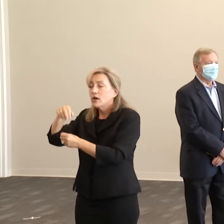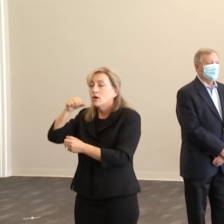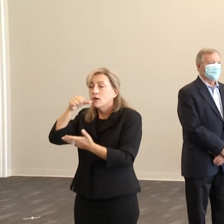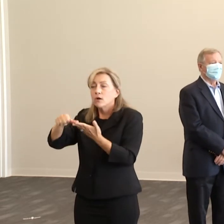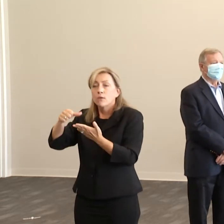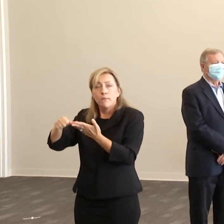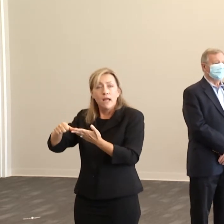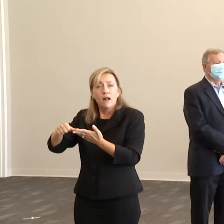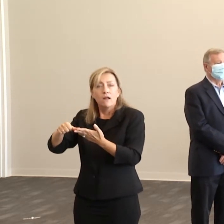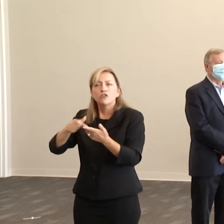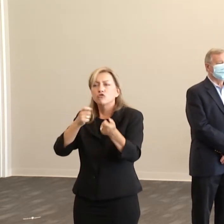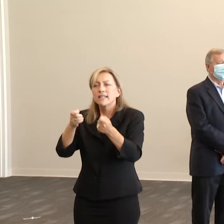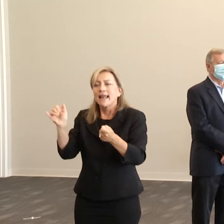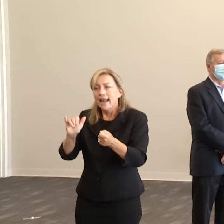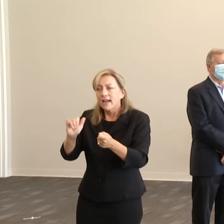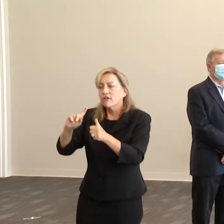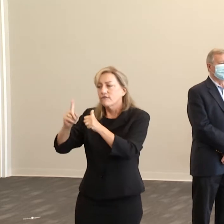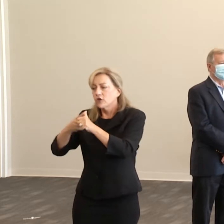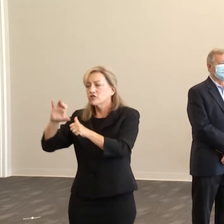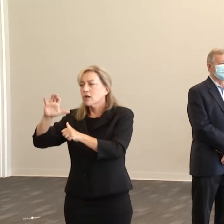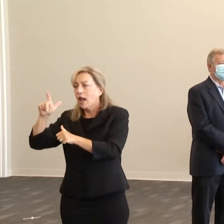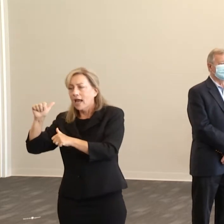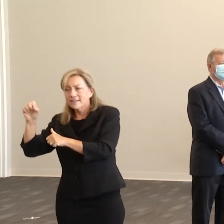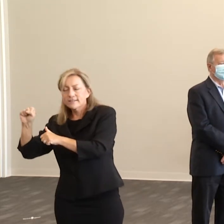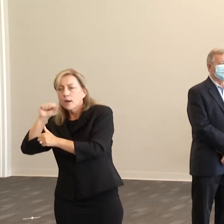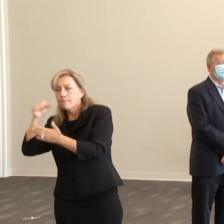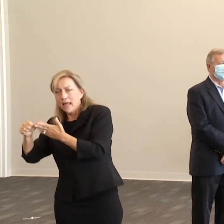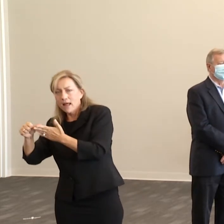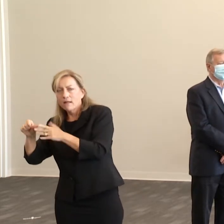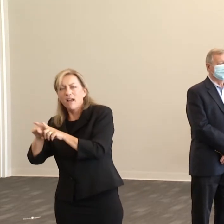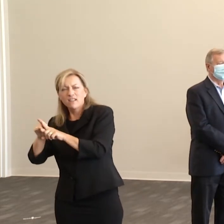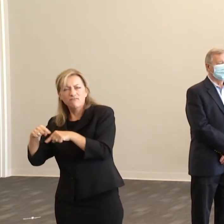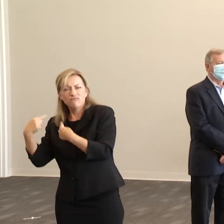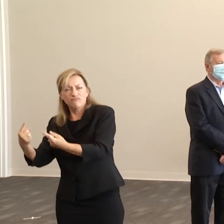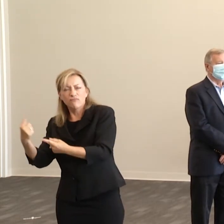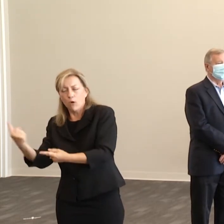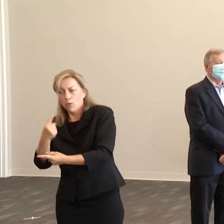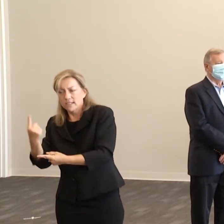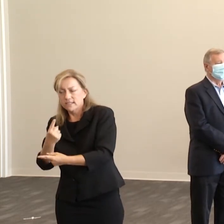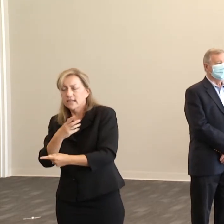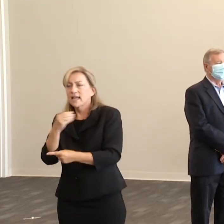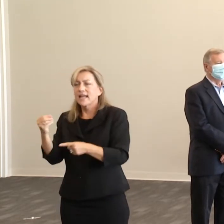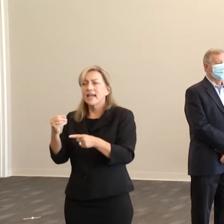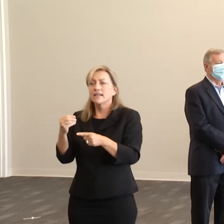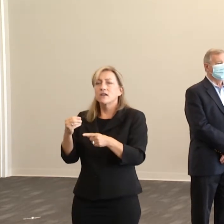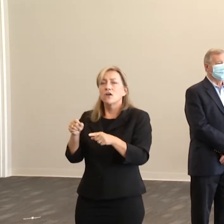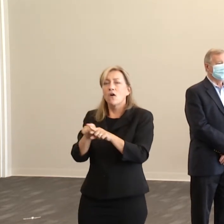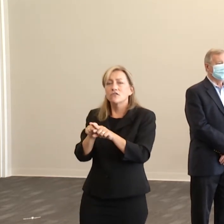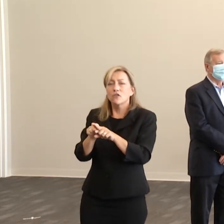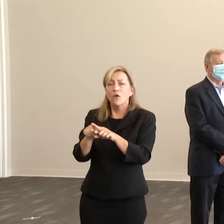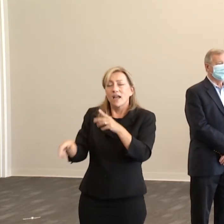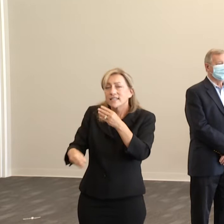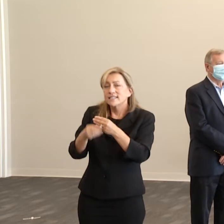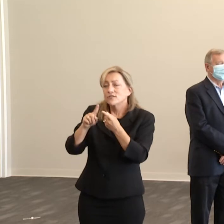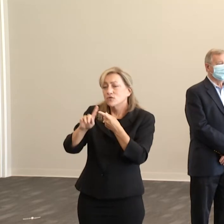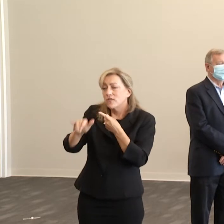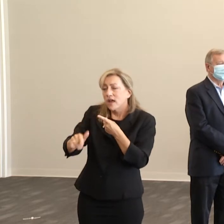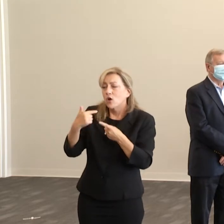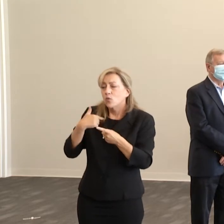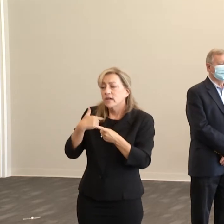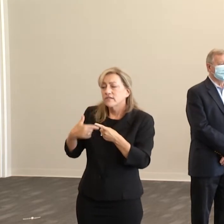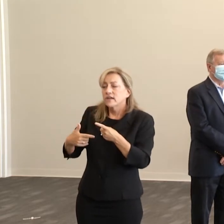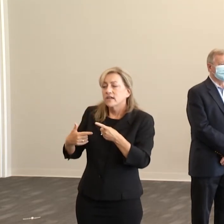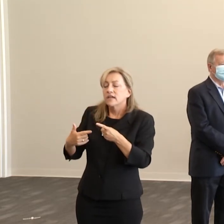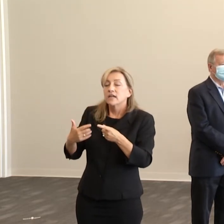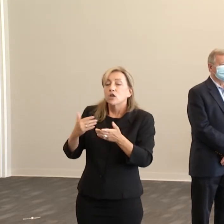it always has been. And then on top of that, we then re-added a provision that was in